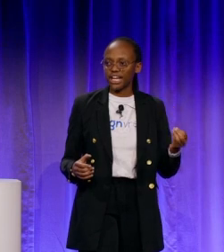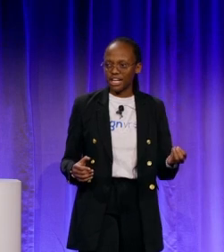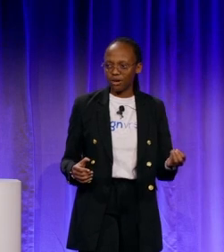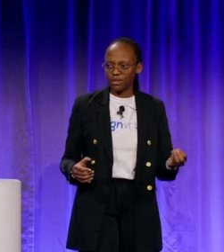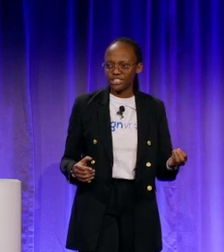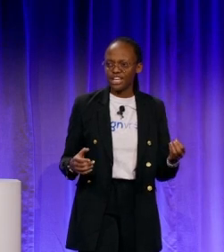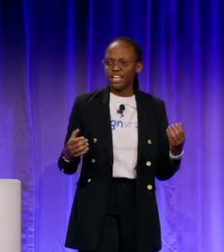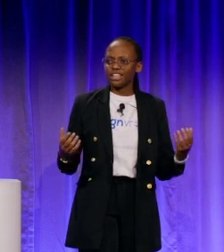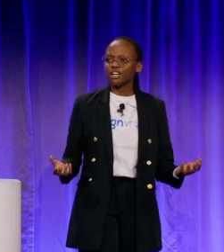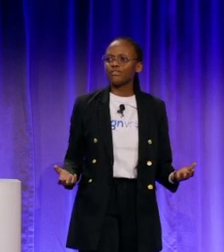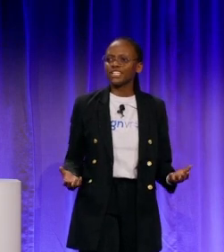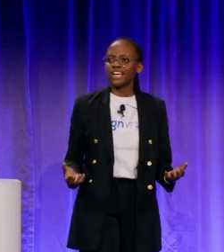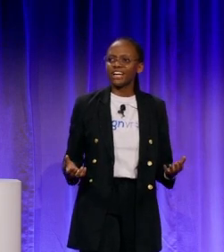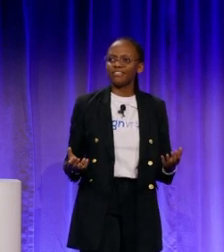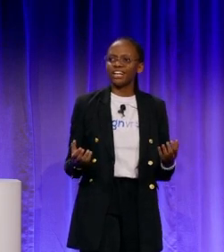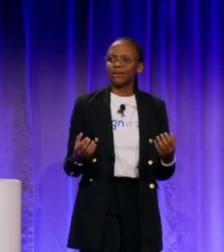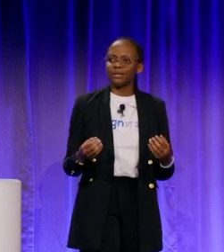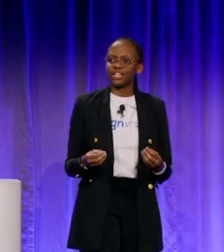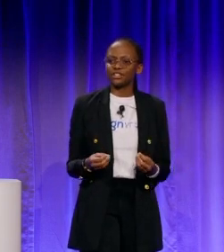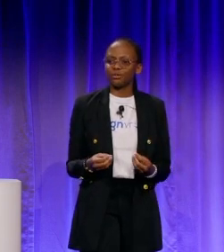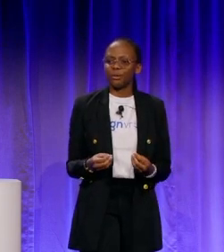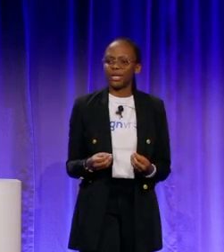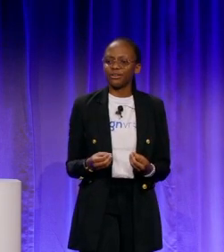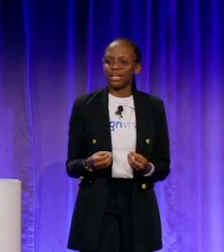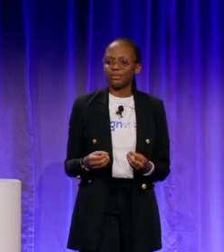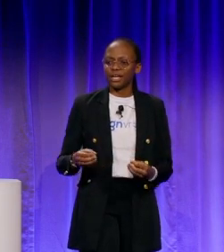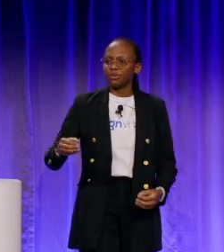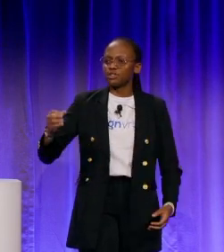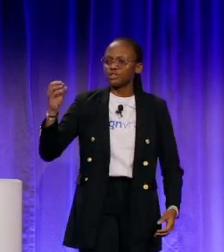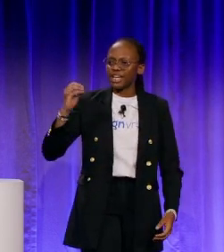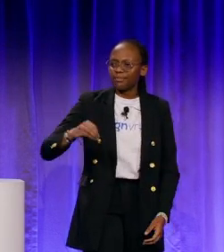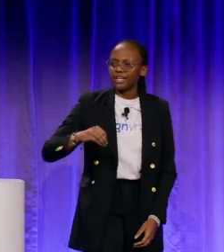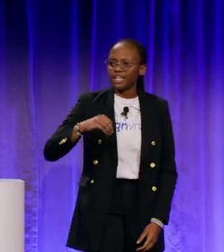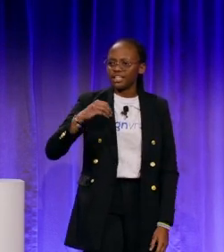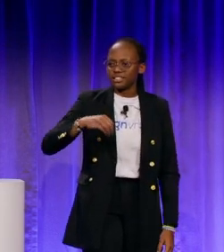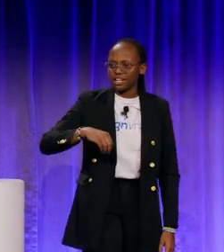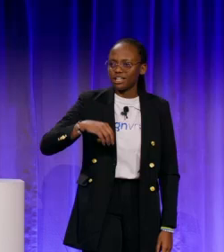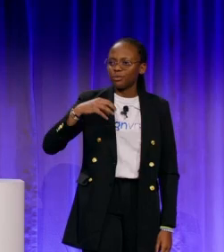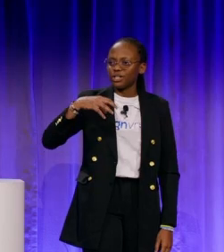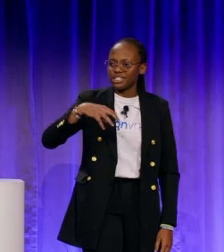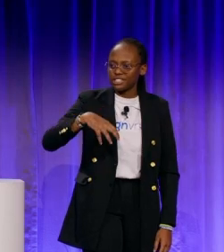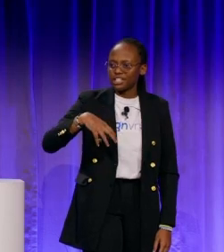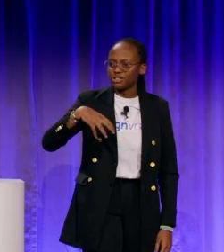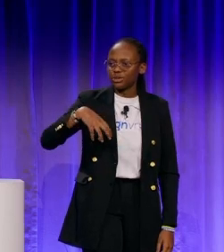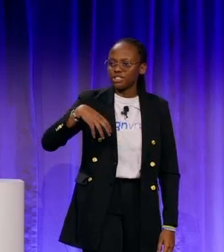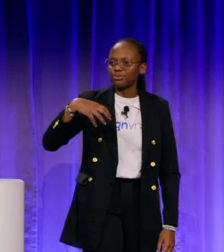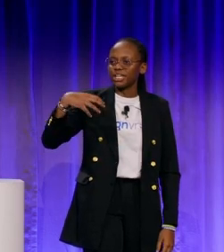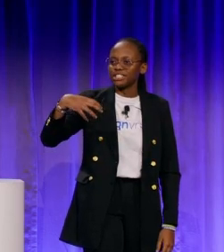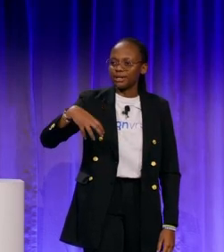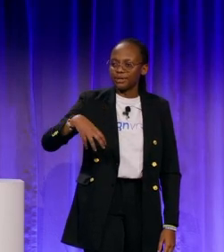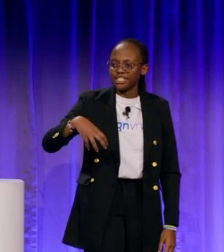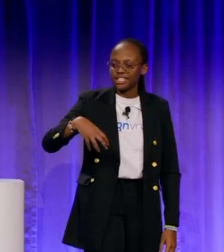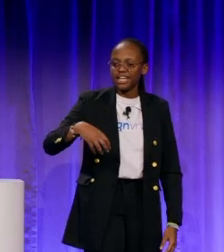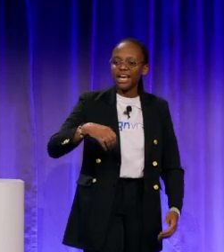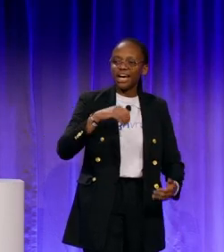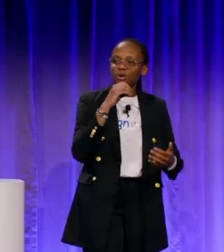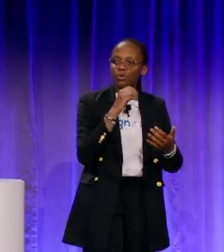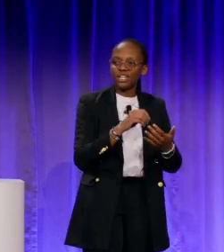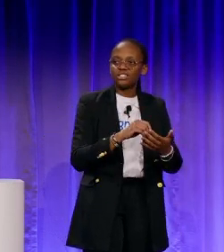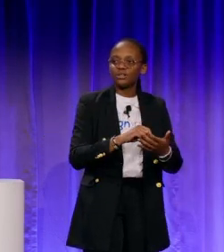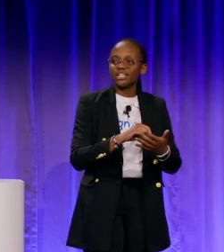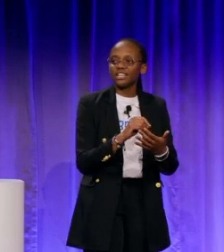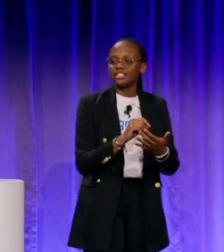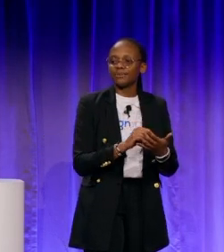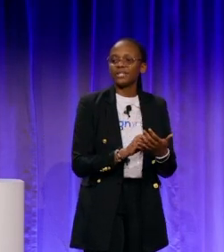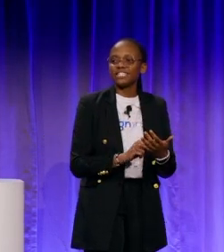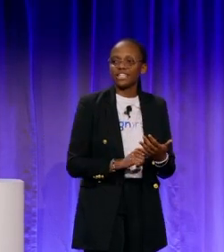to sign language. Think of it like having an application whereby you can be able to type in exactly what it is that you want to be interpreted. And